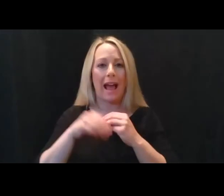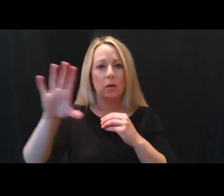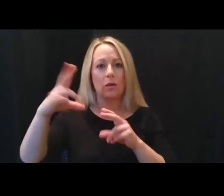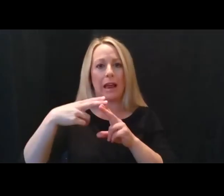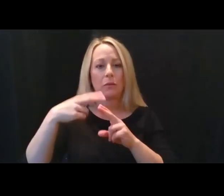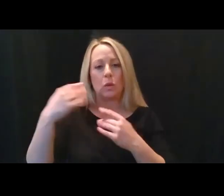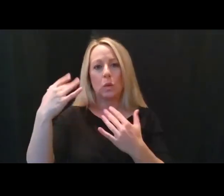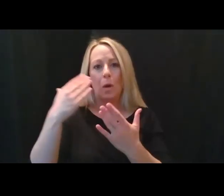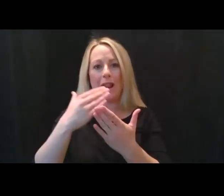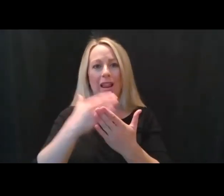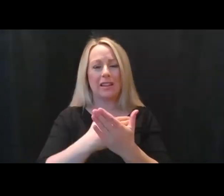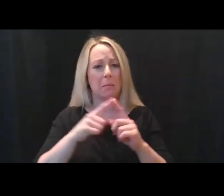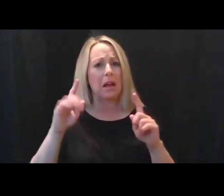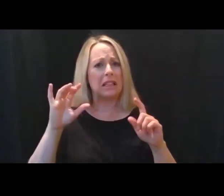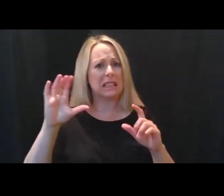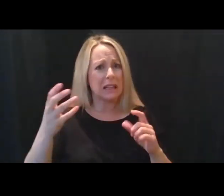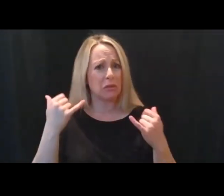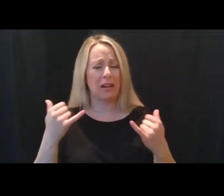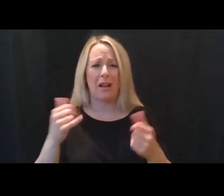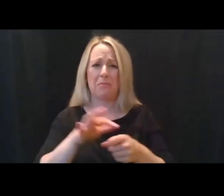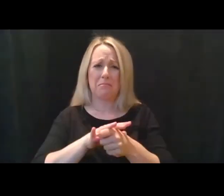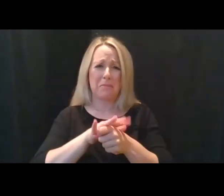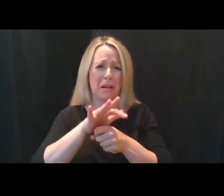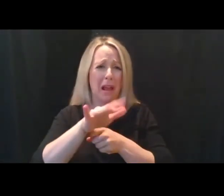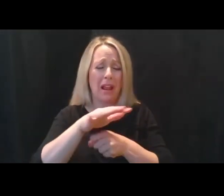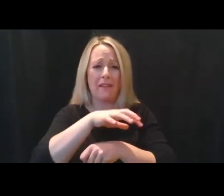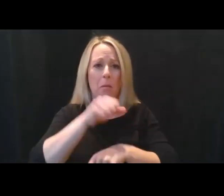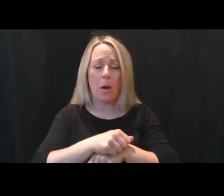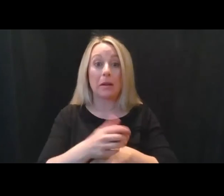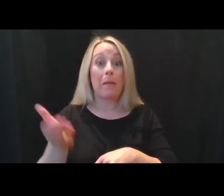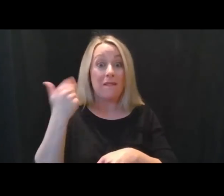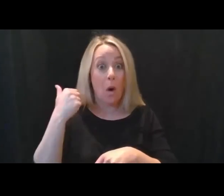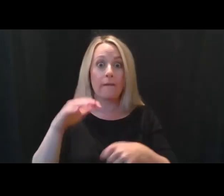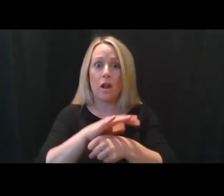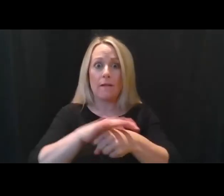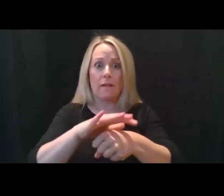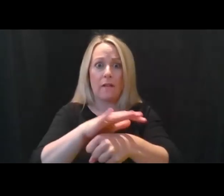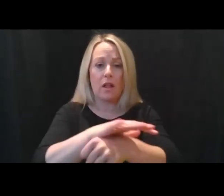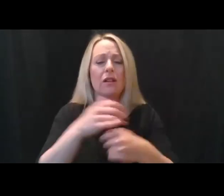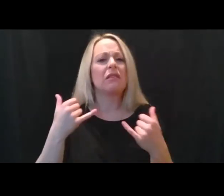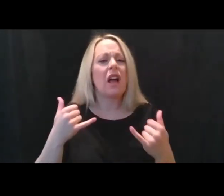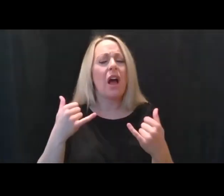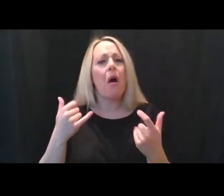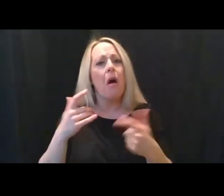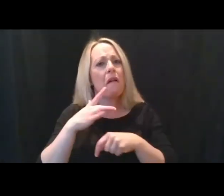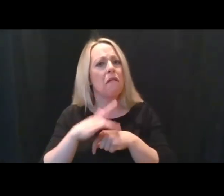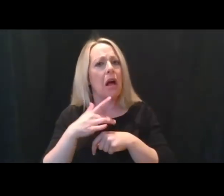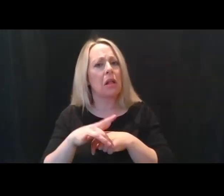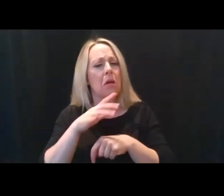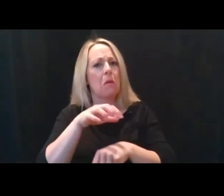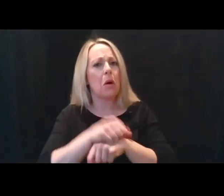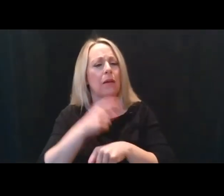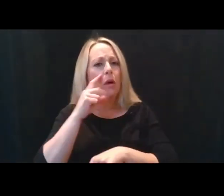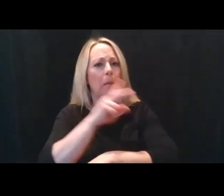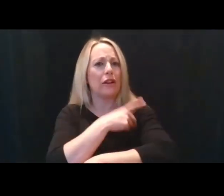not filling all of our spots as quickly as we were before. So there is availability for